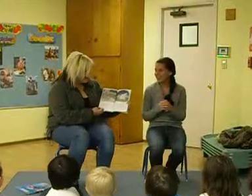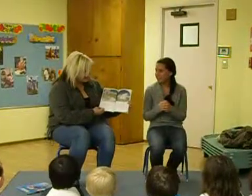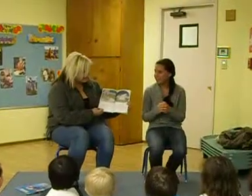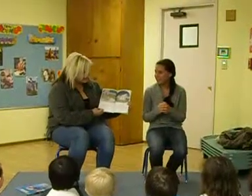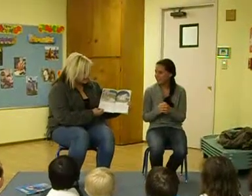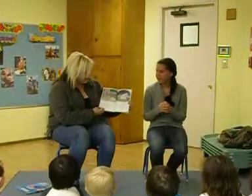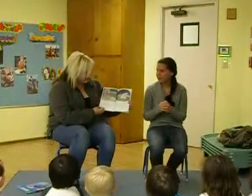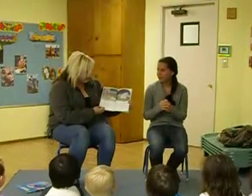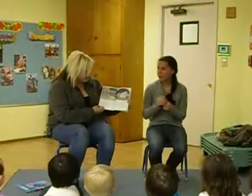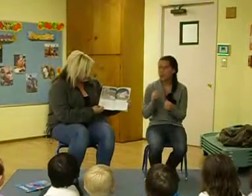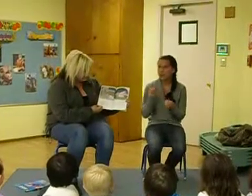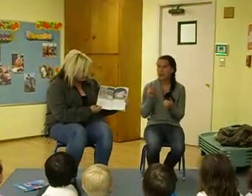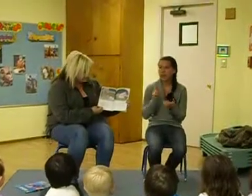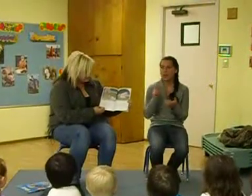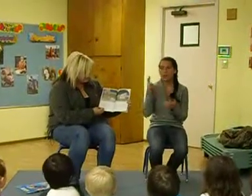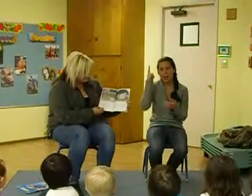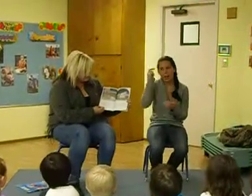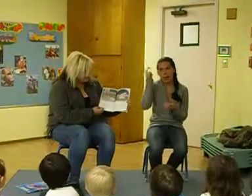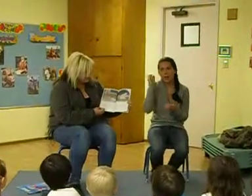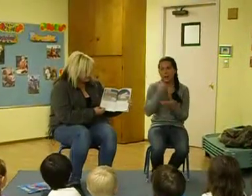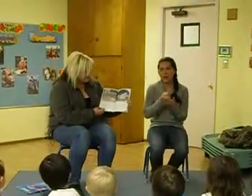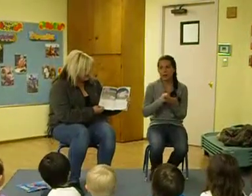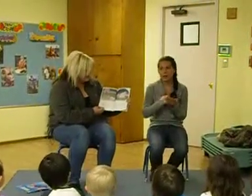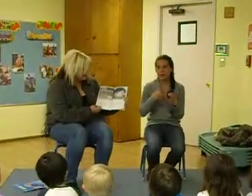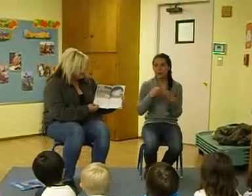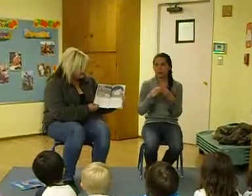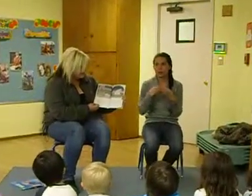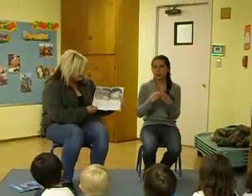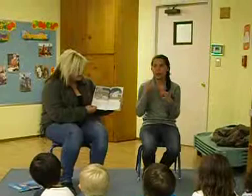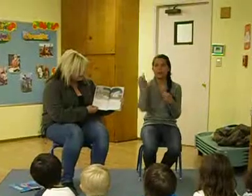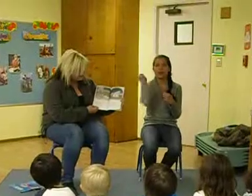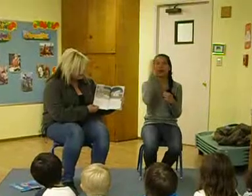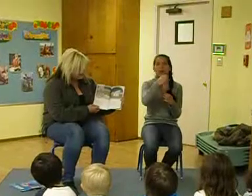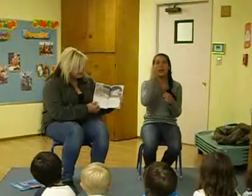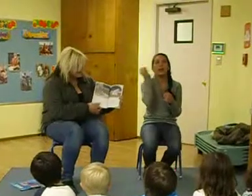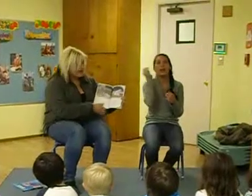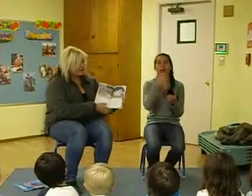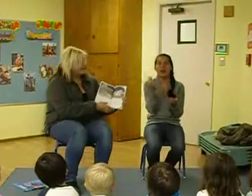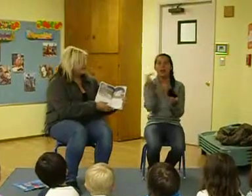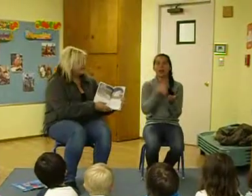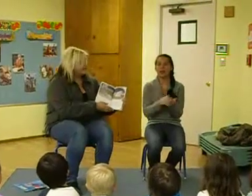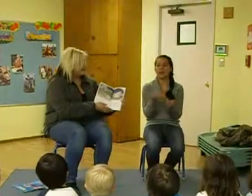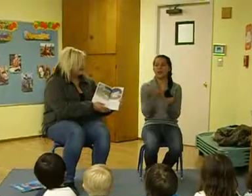Harold drew another ball. He threw for Lilac again and again until they were tired.